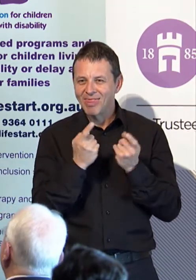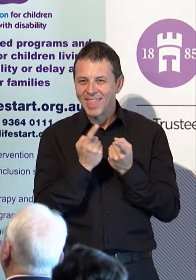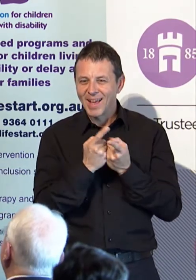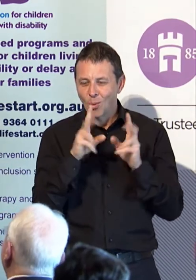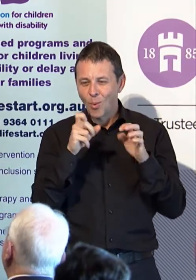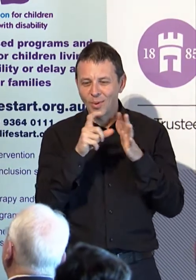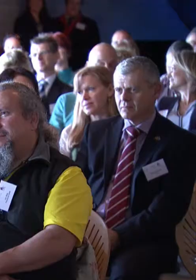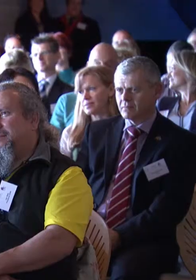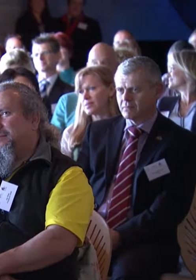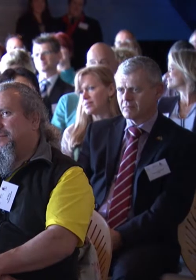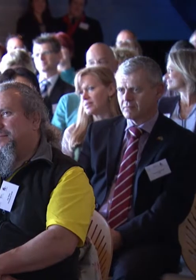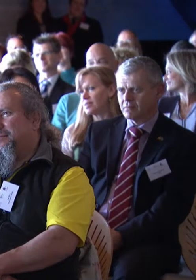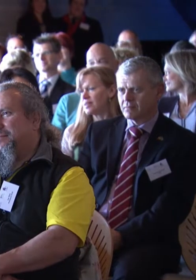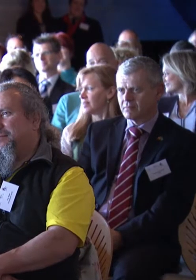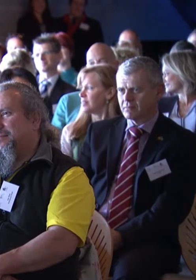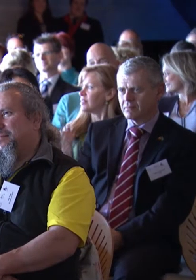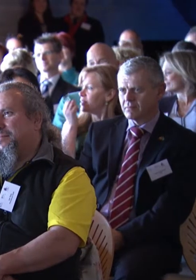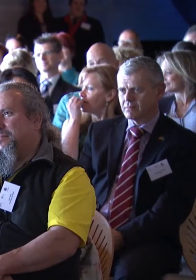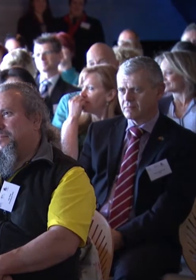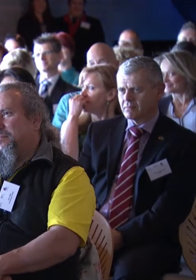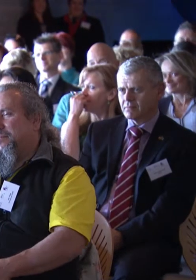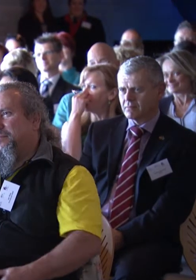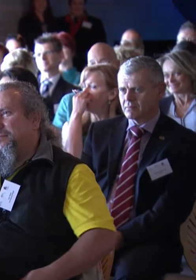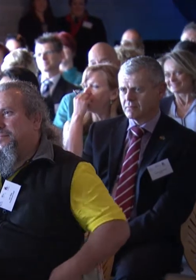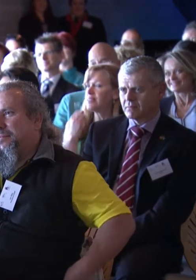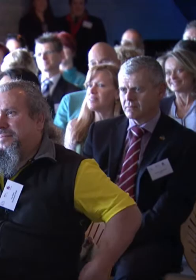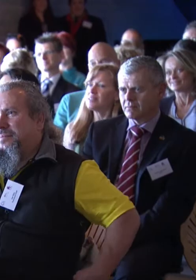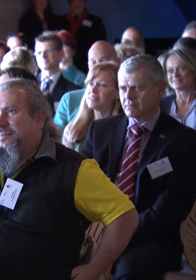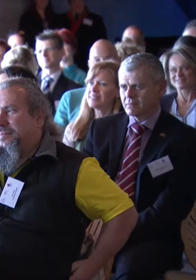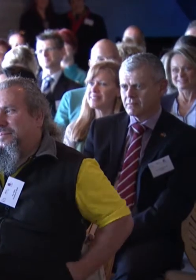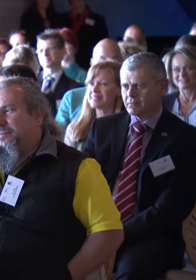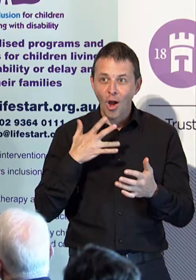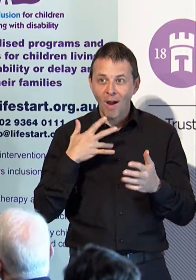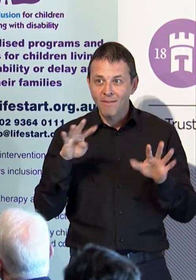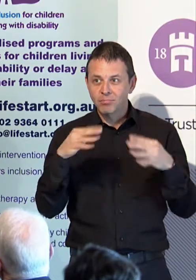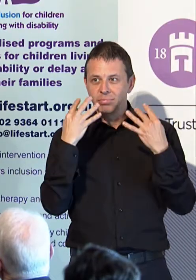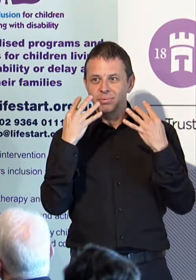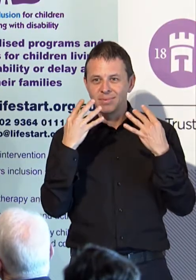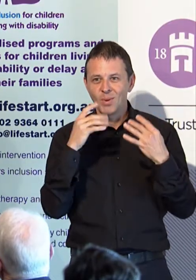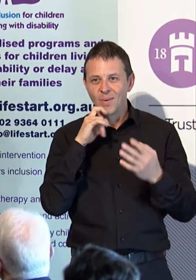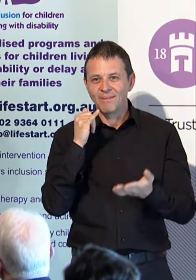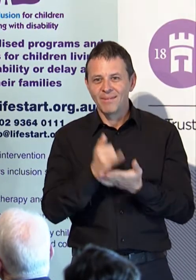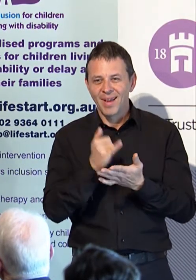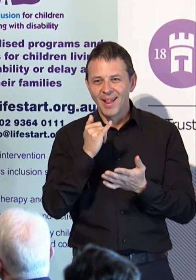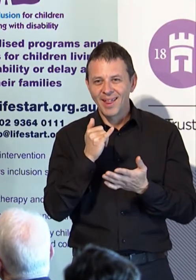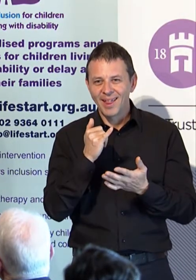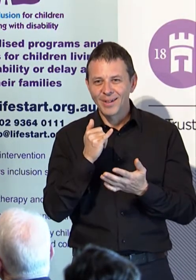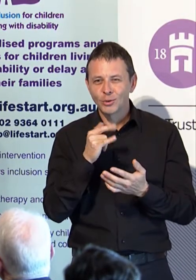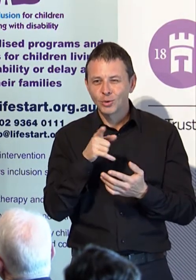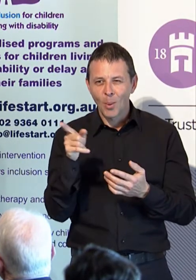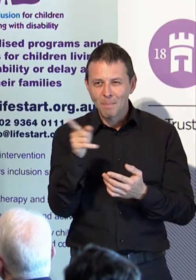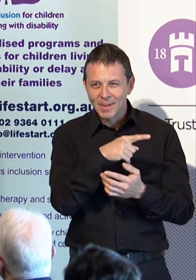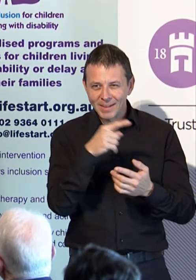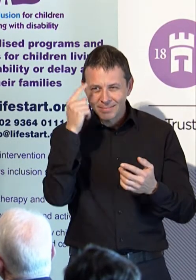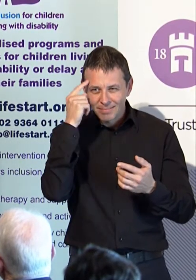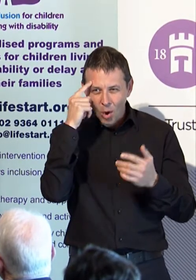god does, he invariably makes sure that live demonstrations fail. So just use all of your mental power to